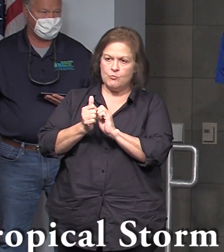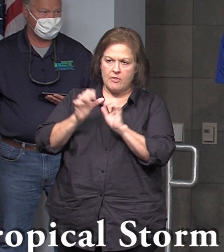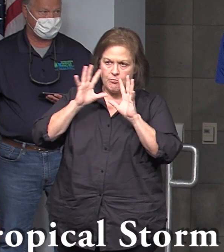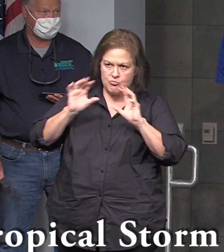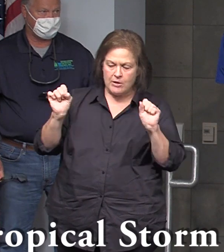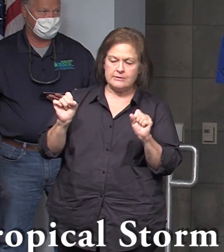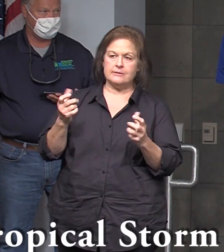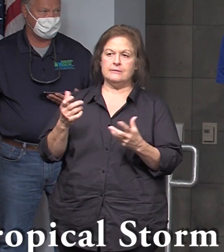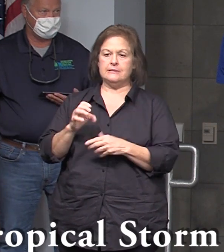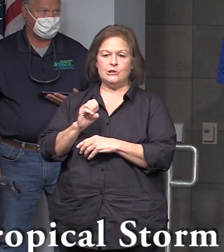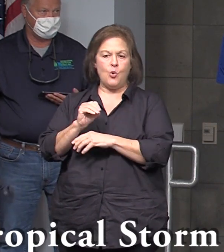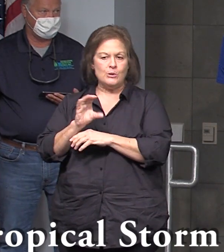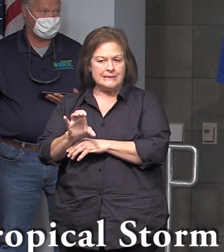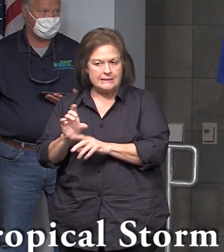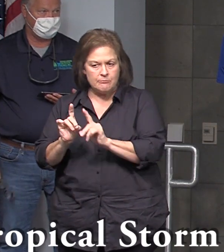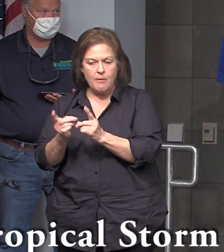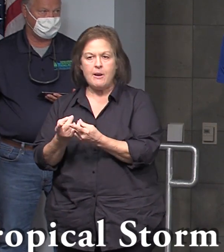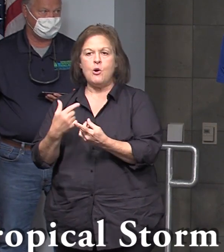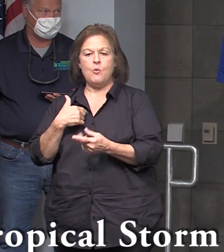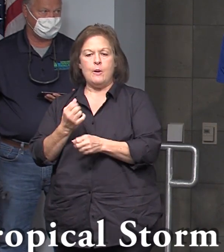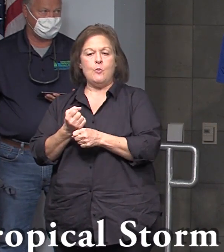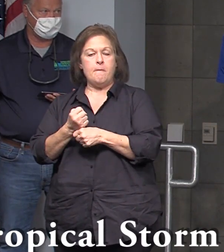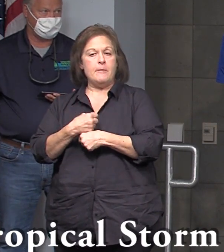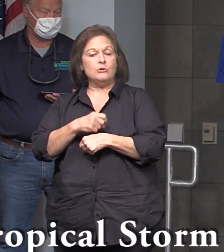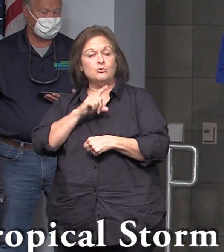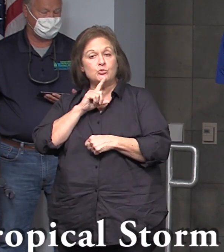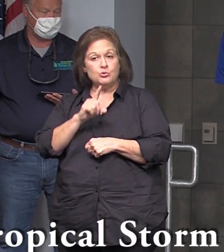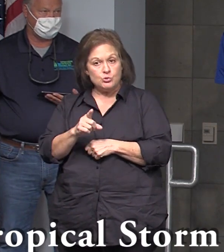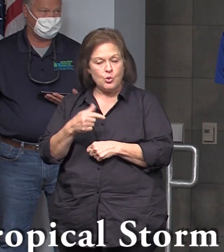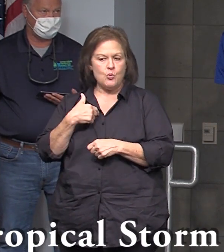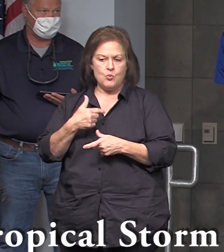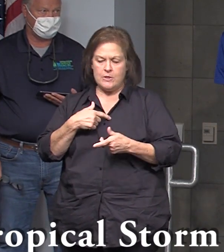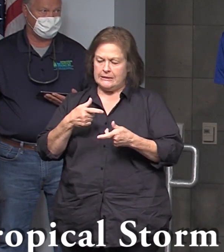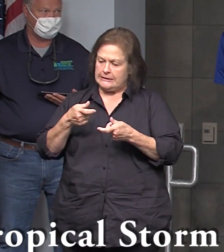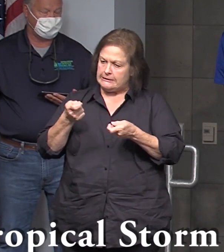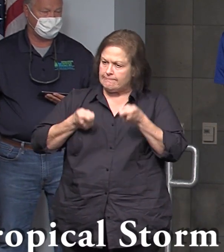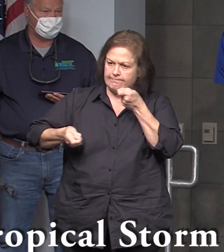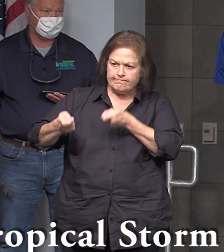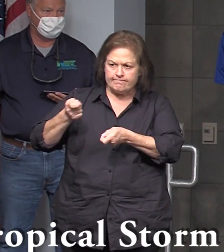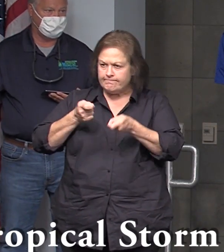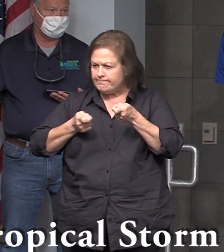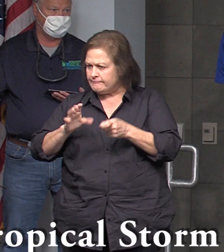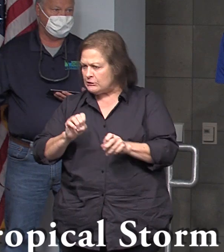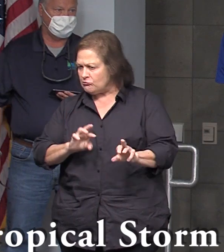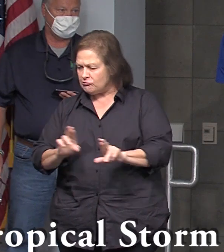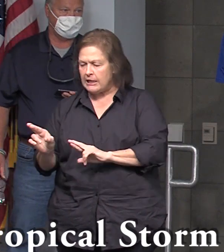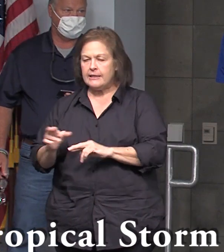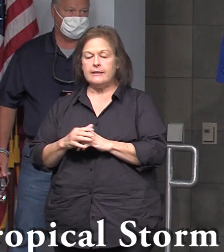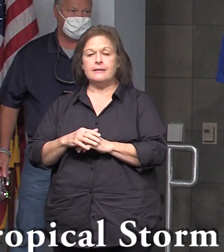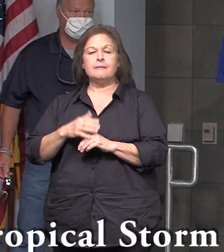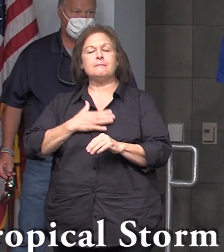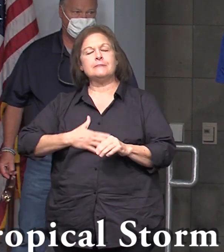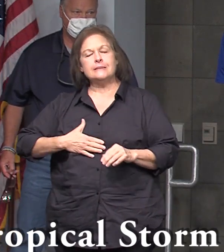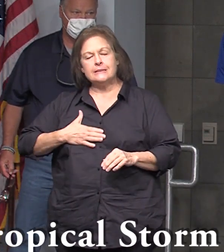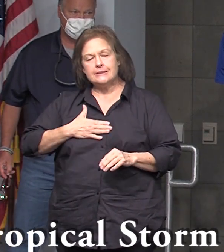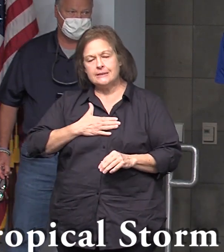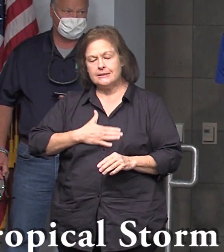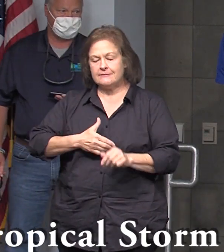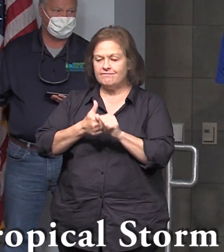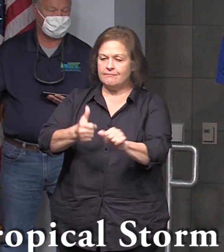EOC, and we're looking forward to making sure we try to handle this storm that's coming our way. Please heed all